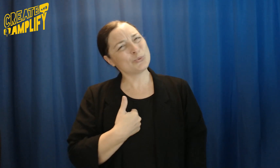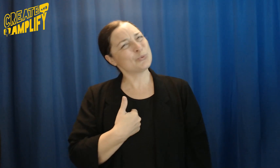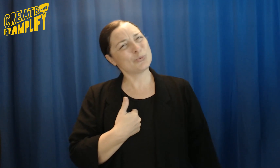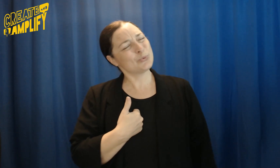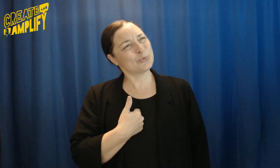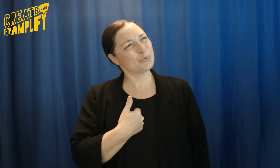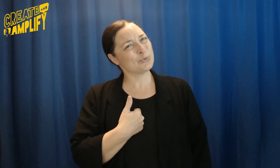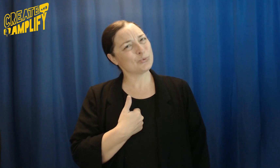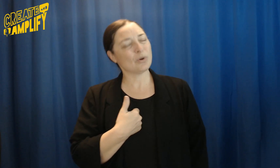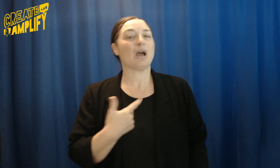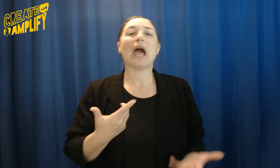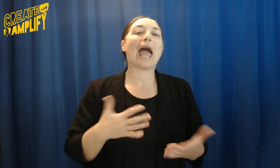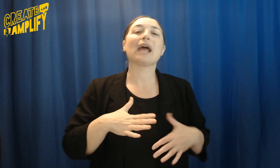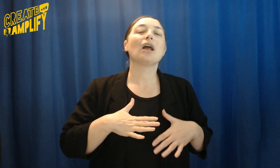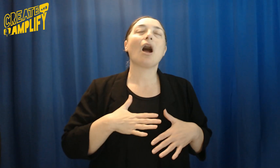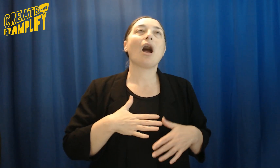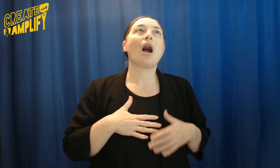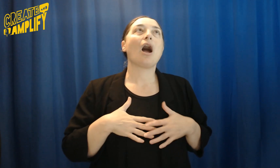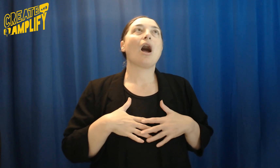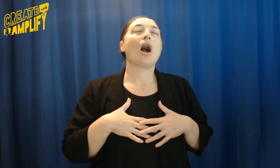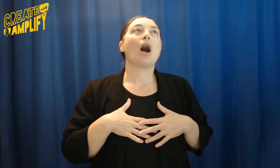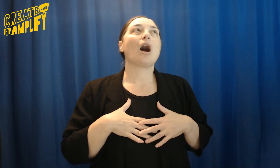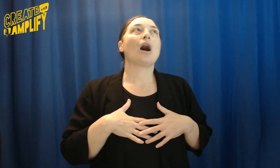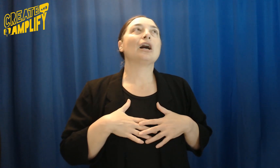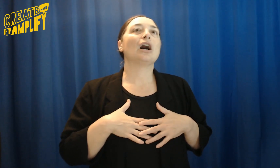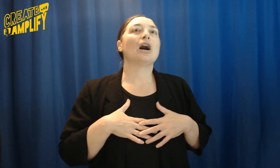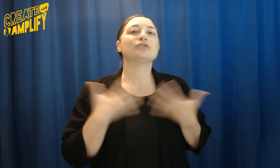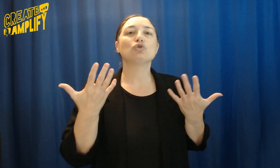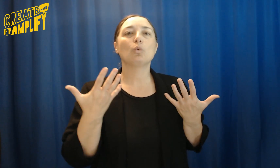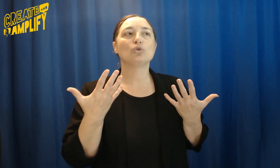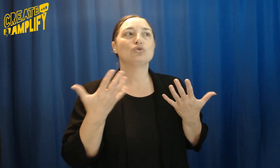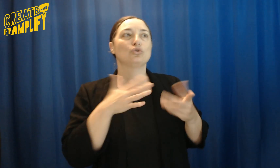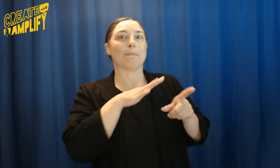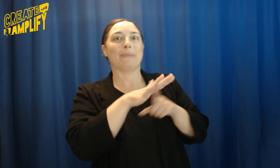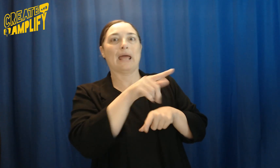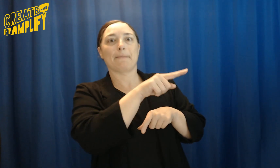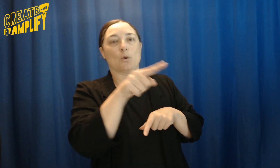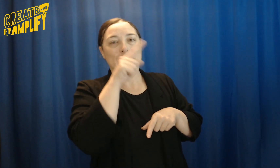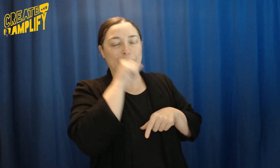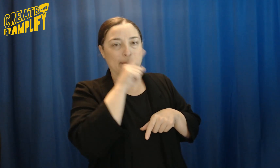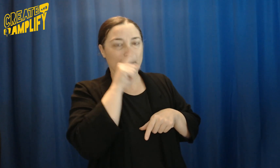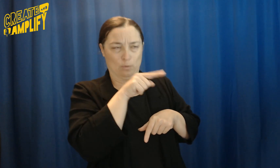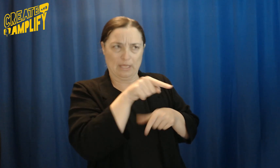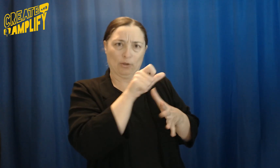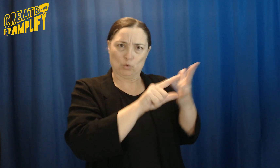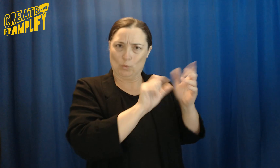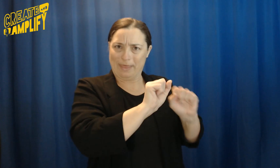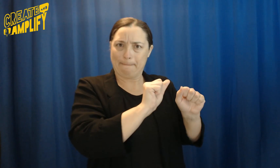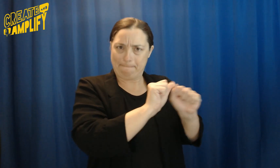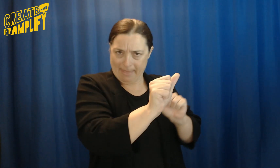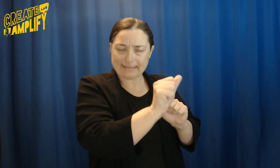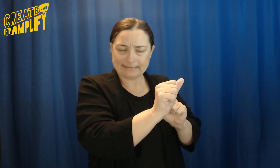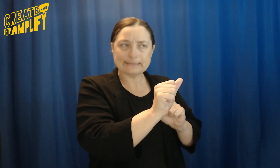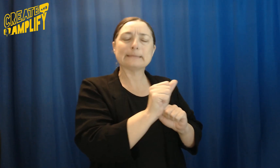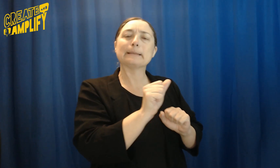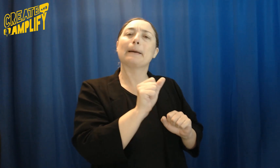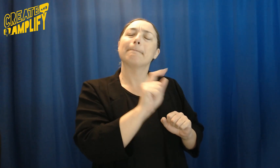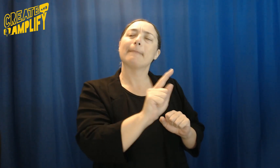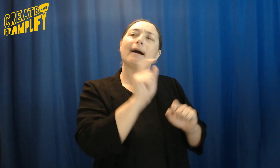bag out the people who gave me that messaging because they were doing their best with what they had. But understanding why it couldn't